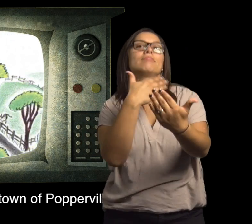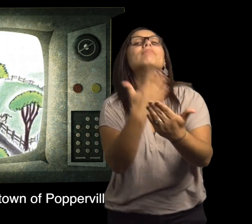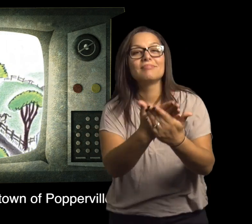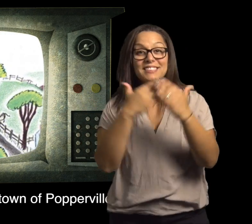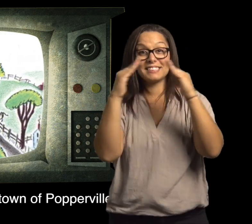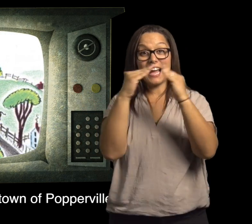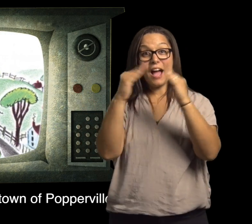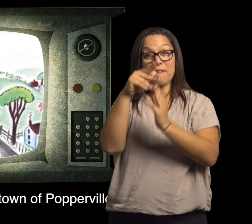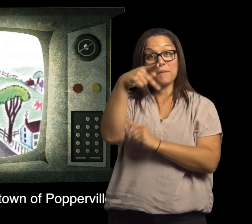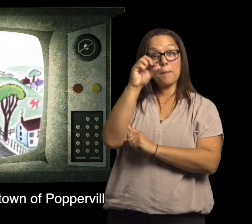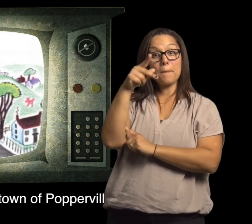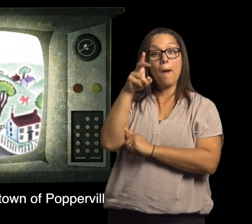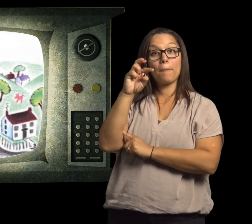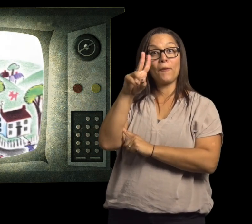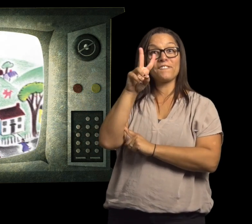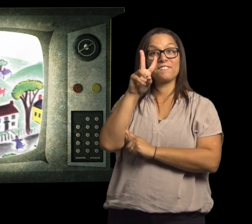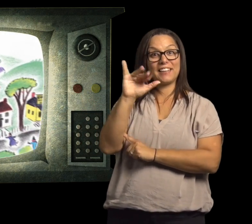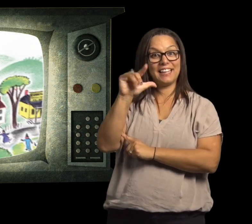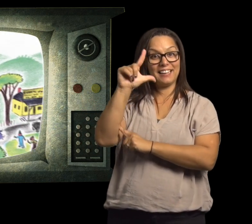town of Popperville.